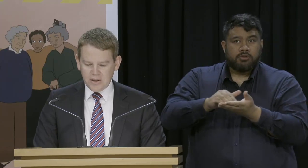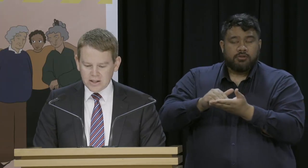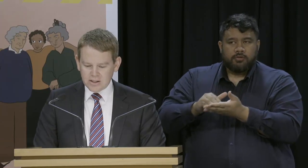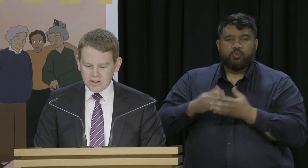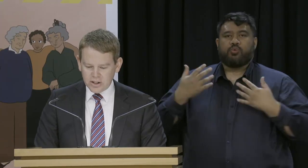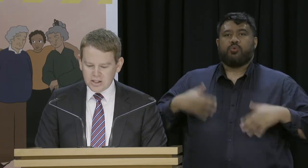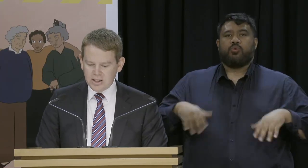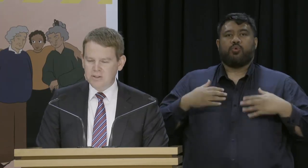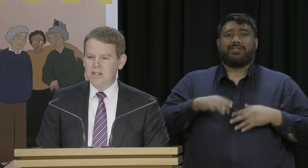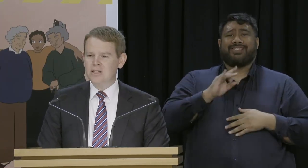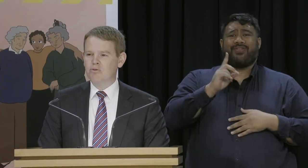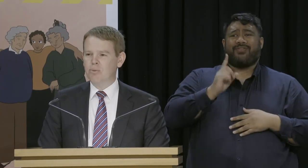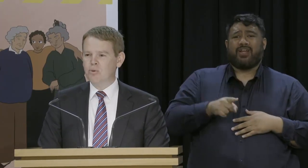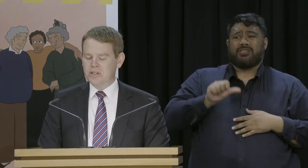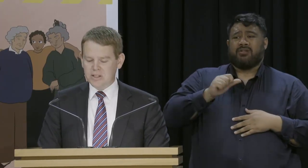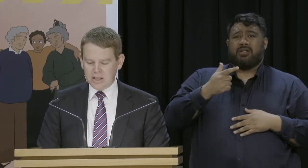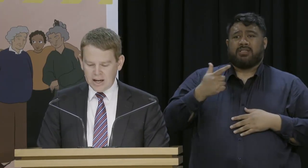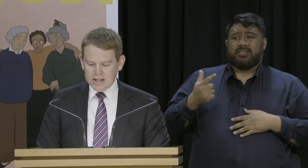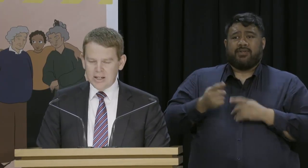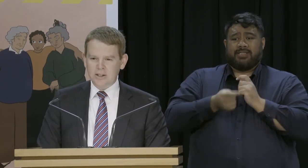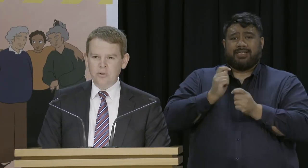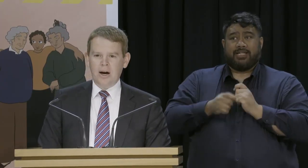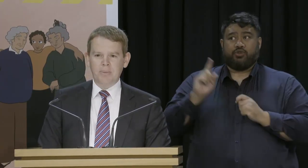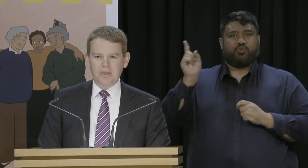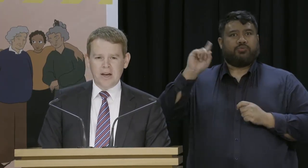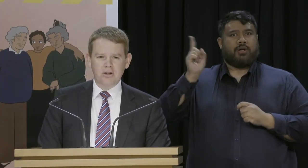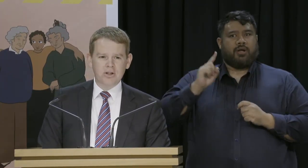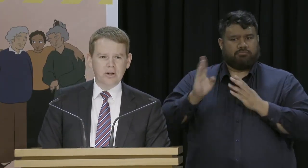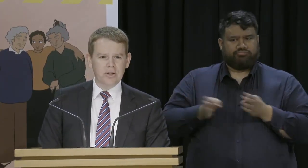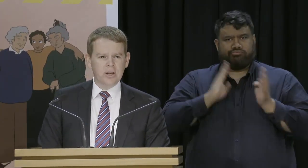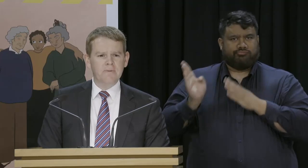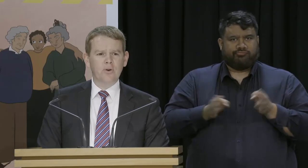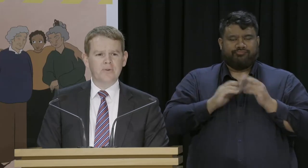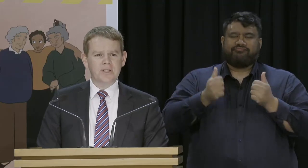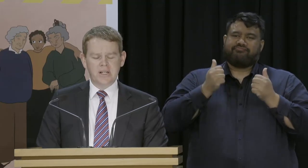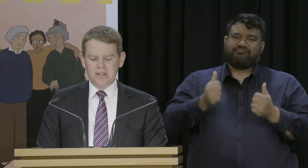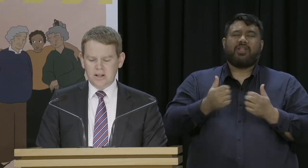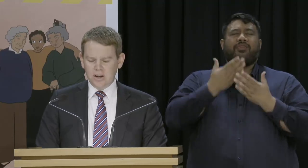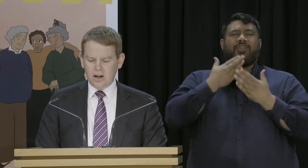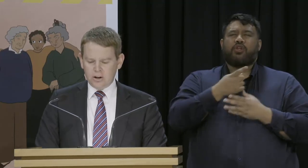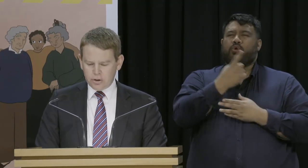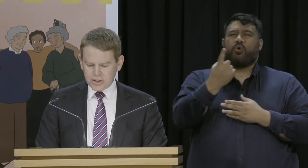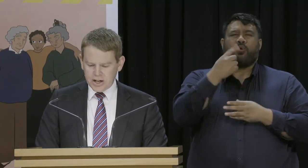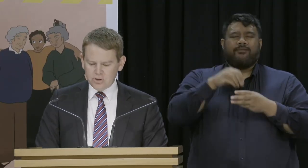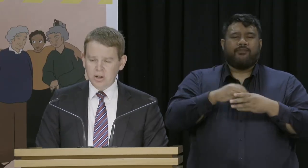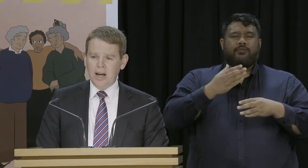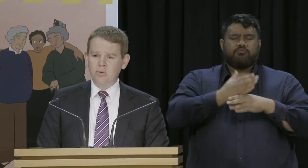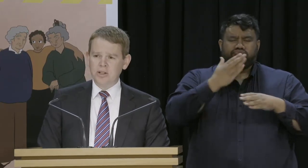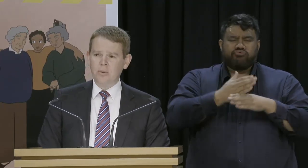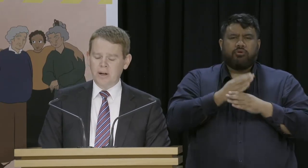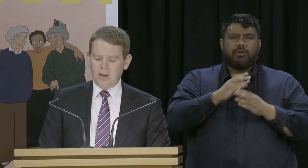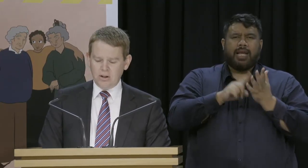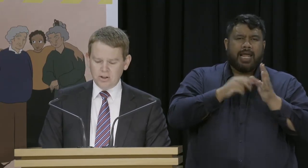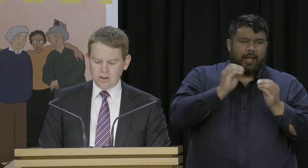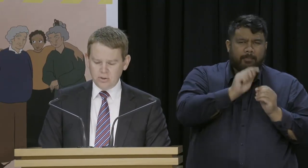the 10,097 tests reported today. So a big thank you to those involved in testing across the country, and